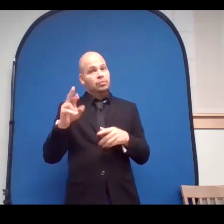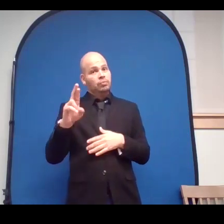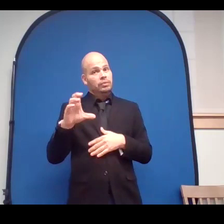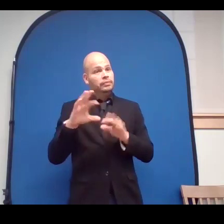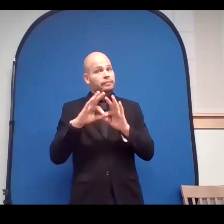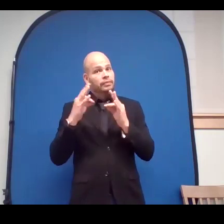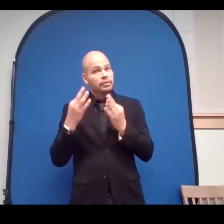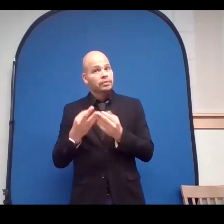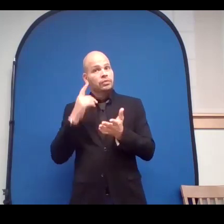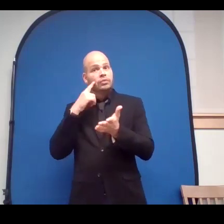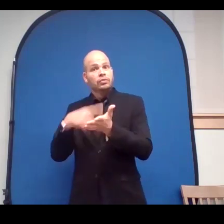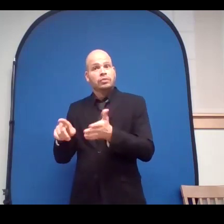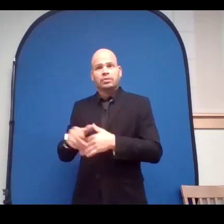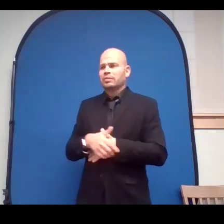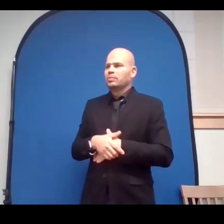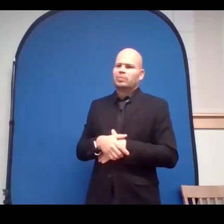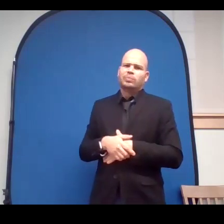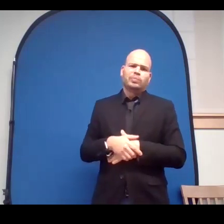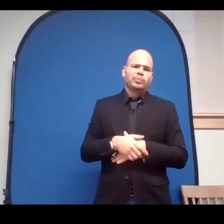sir.